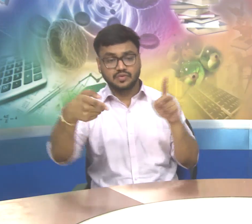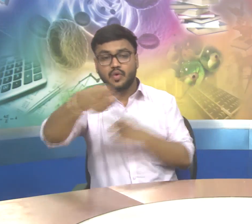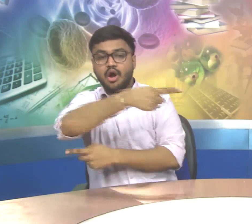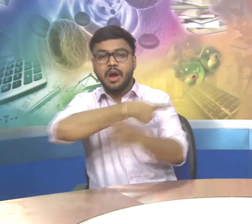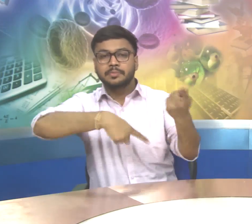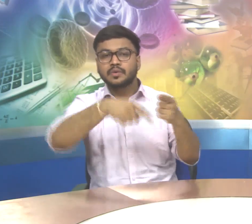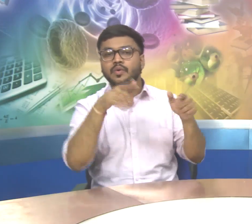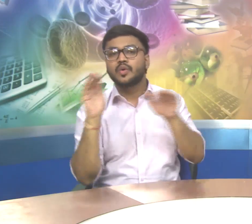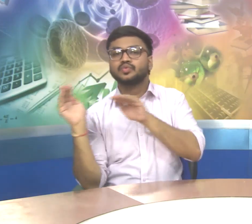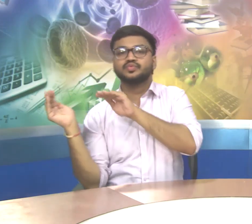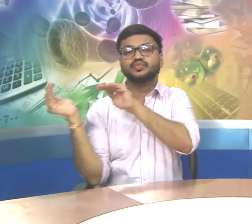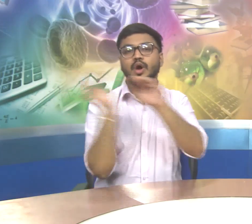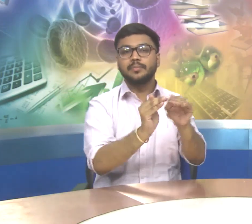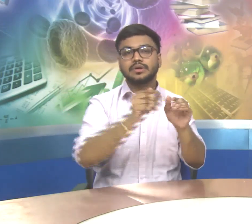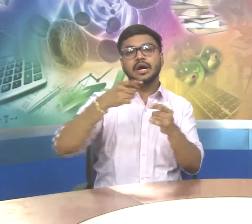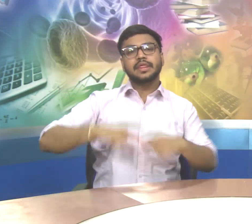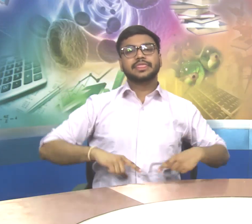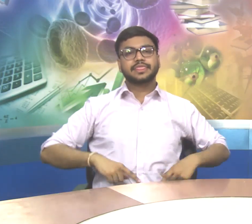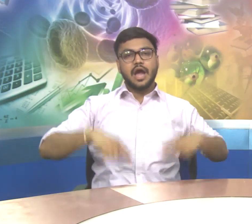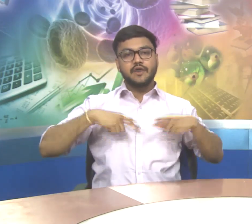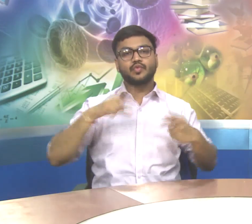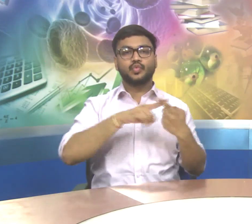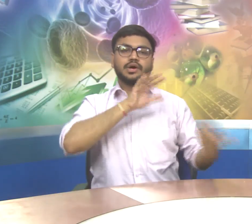supports life comes in environment.